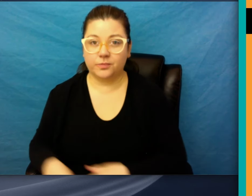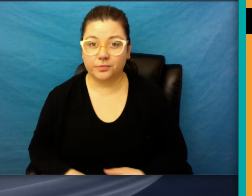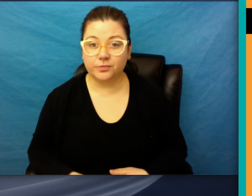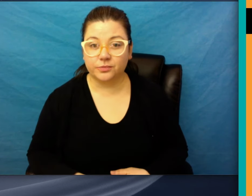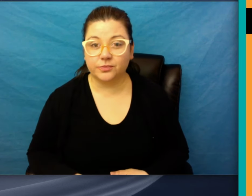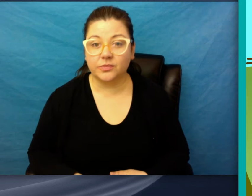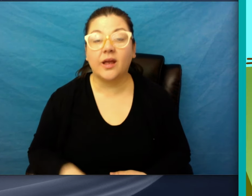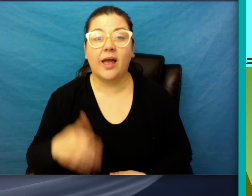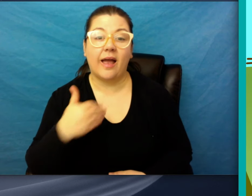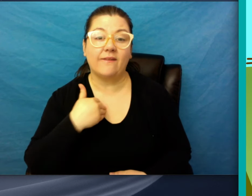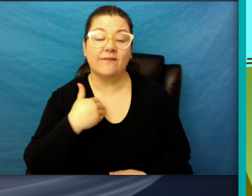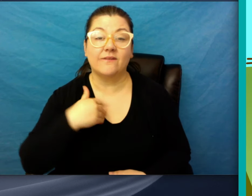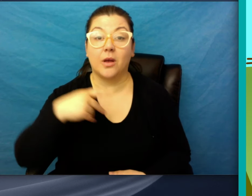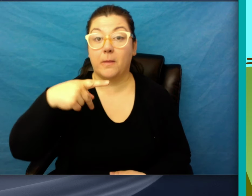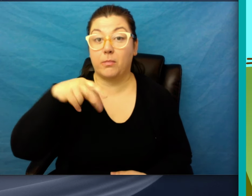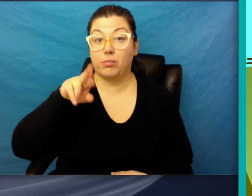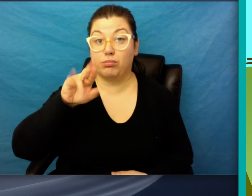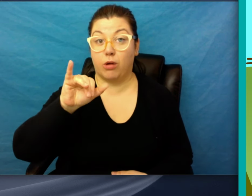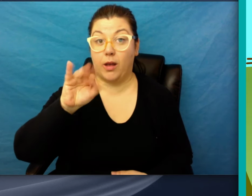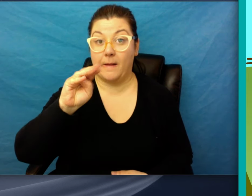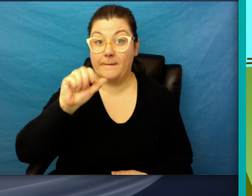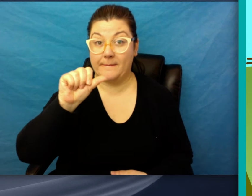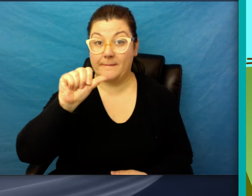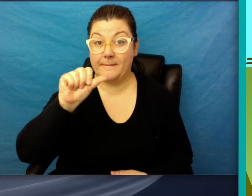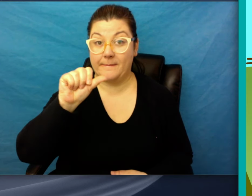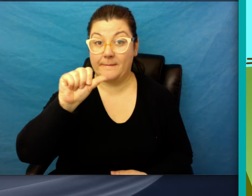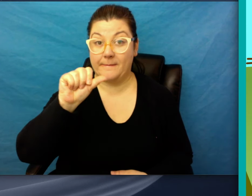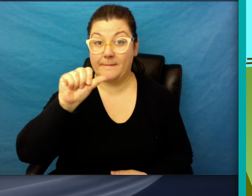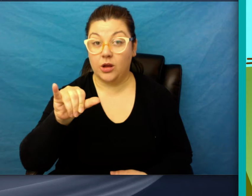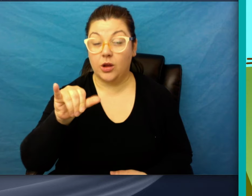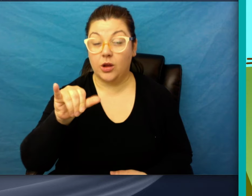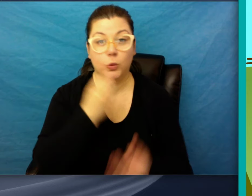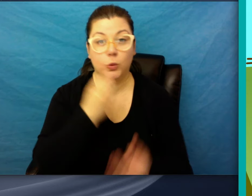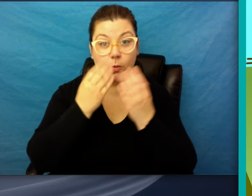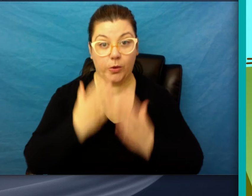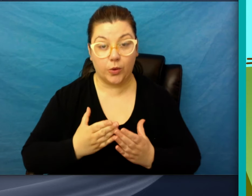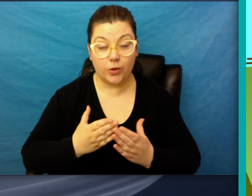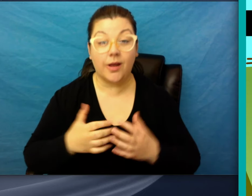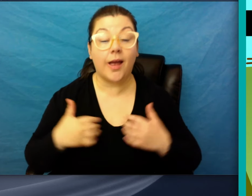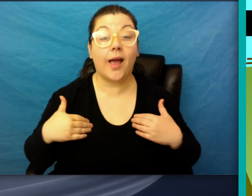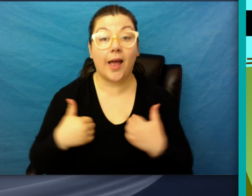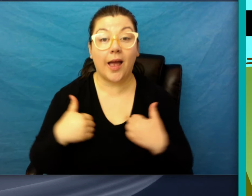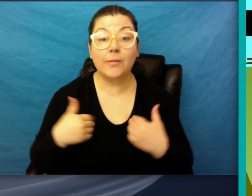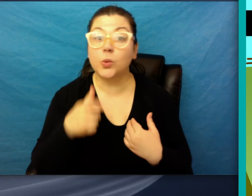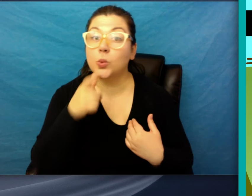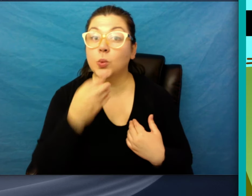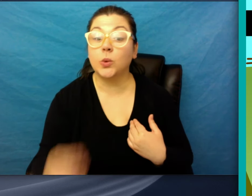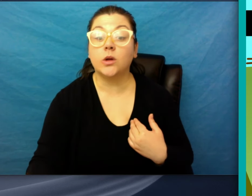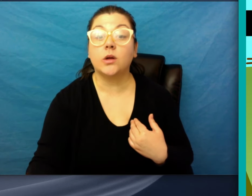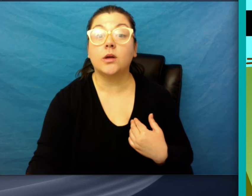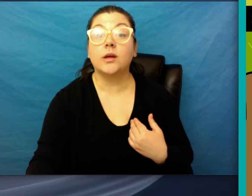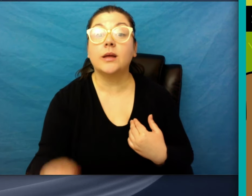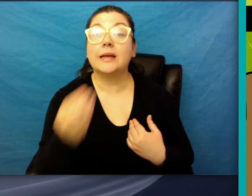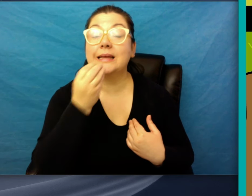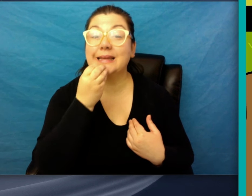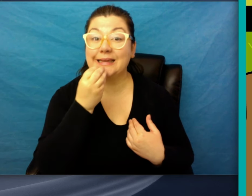producers. Animals that eat plants are examples of primary consumers, and they're also called herbivores.